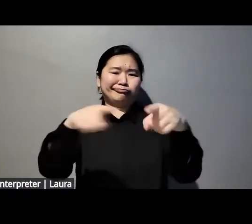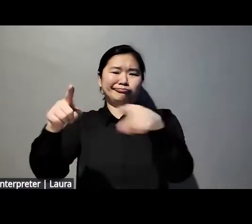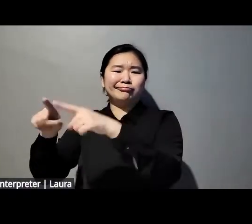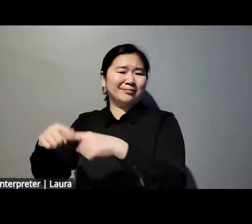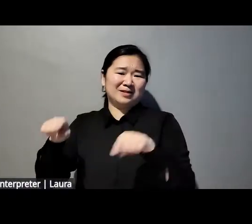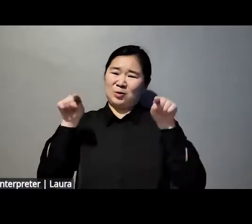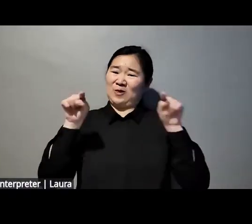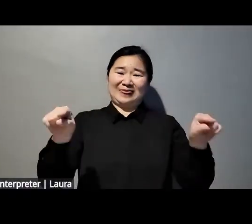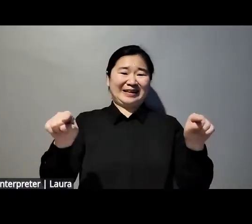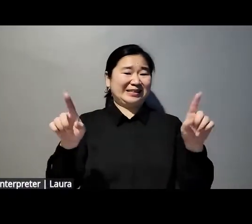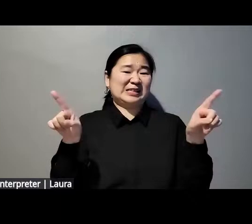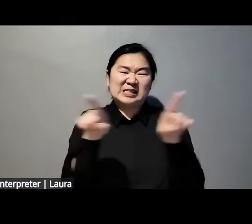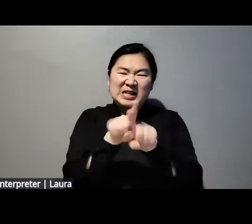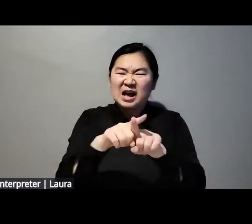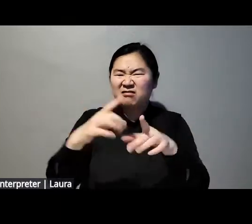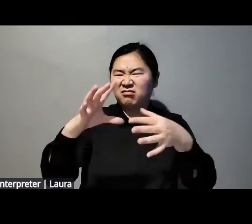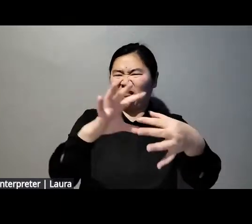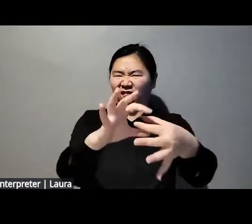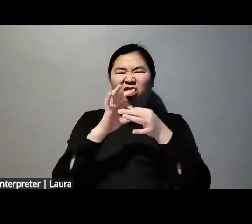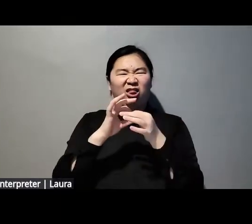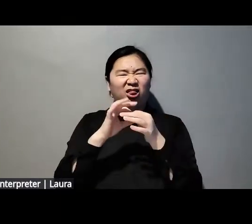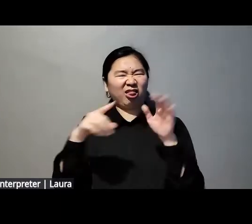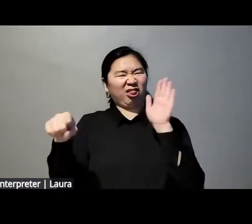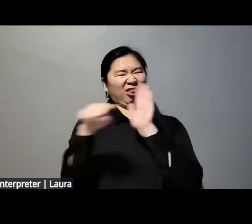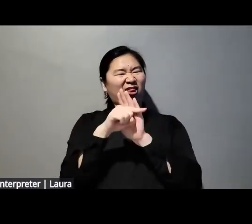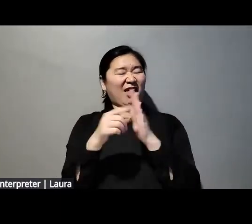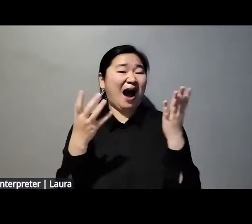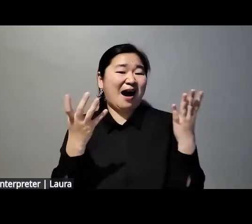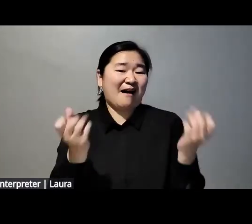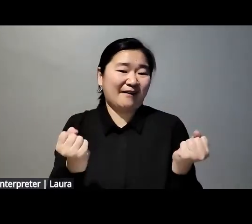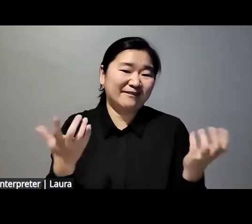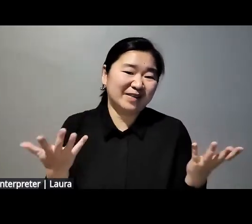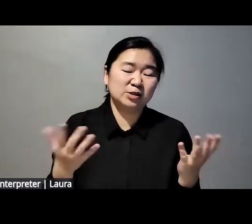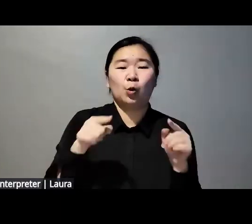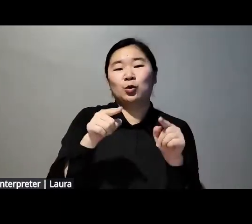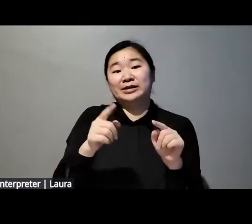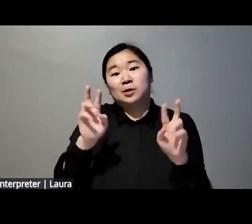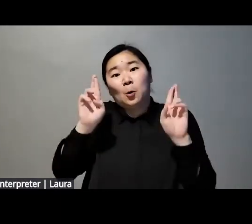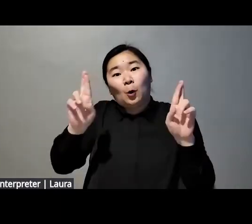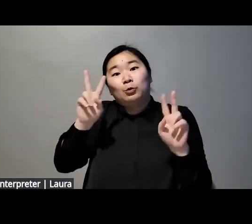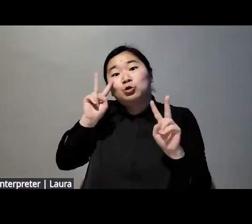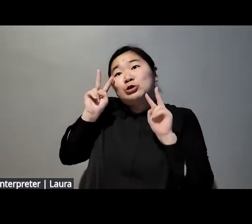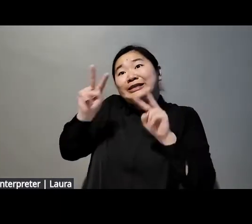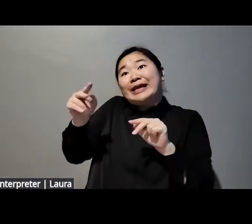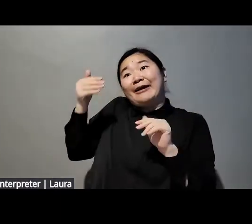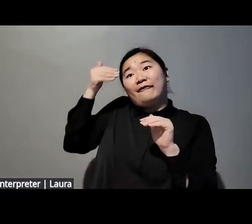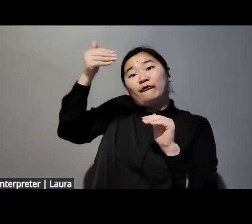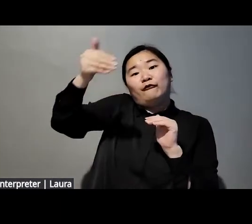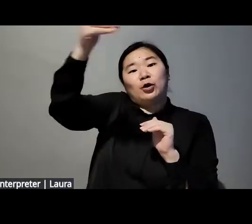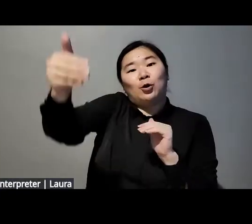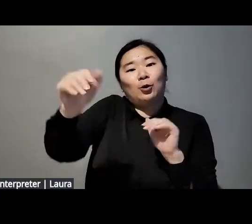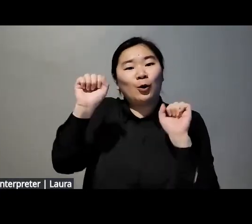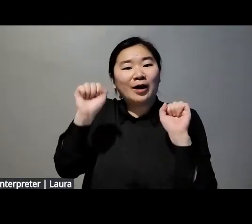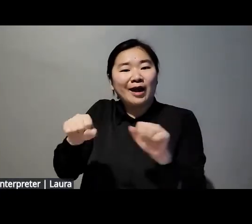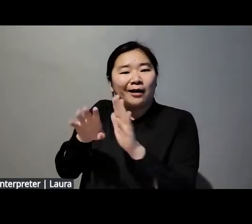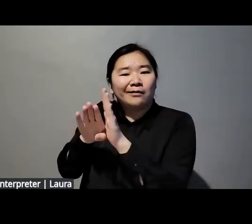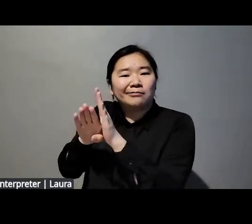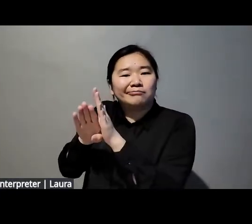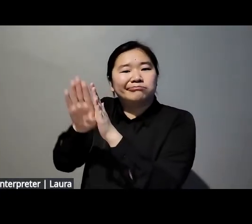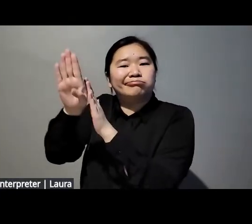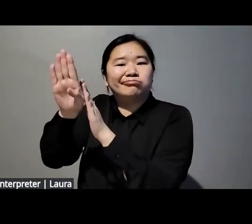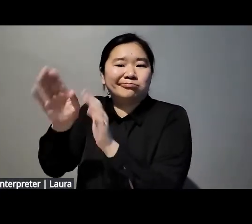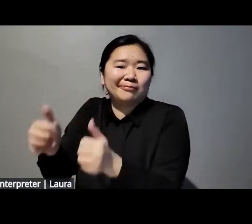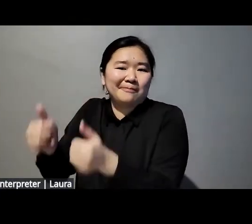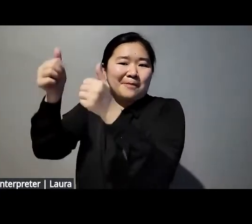stigma reduction. There should be shared conceptualization of stigma, so the